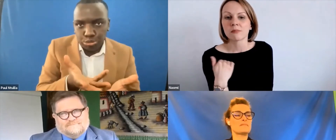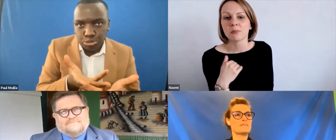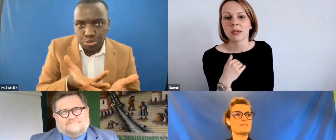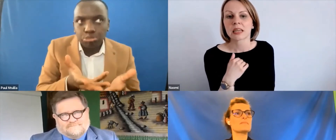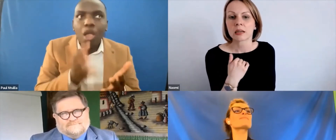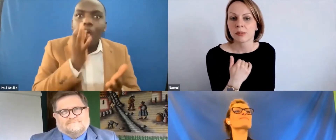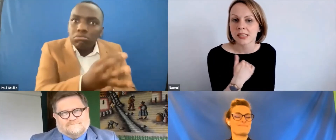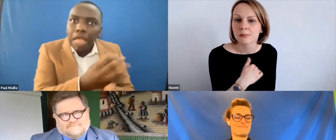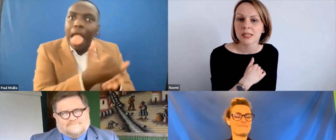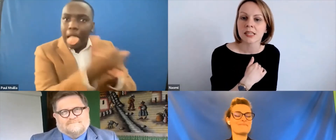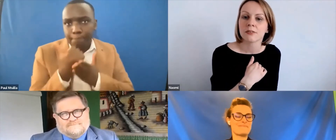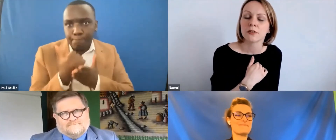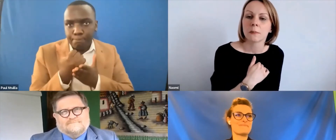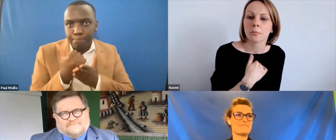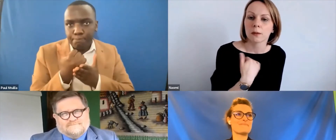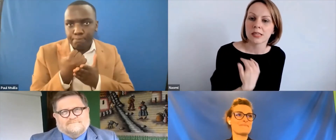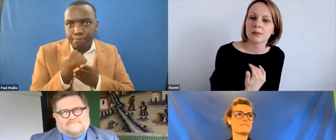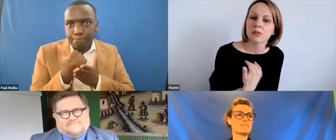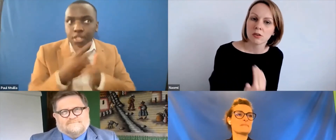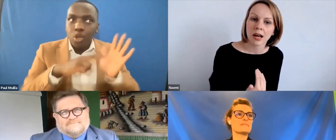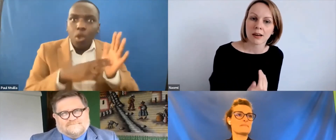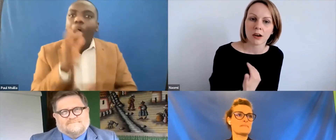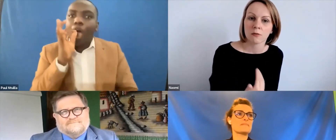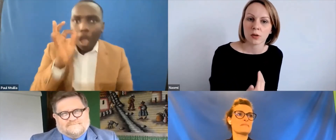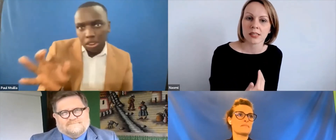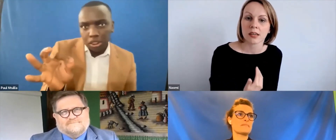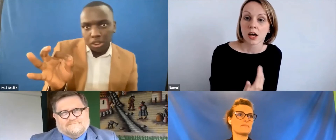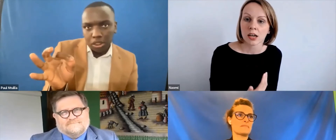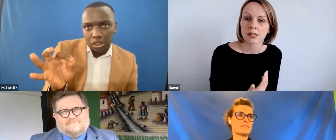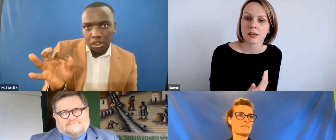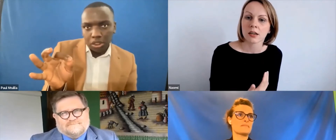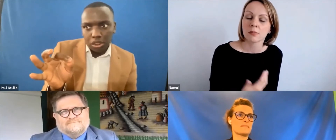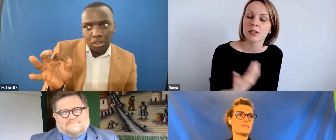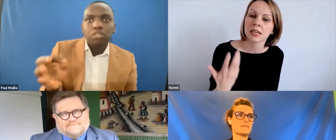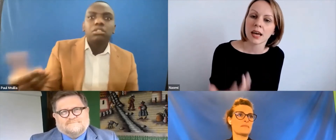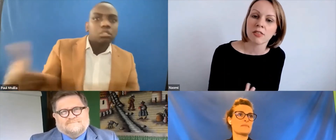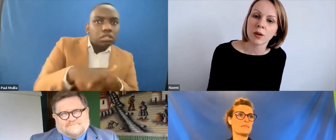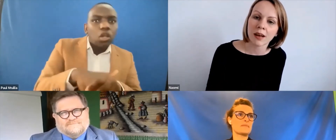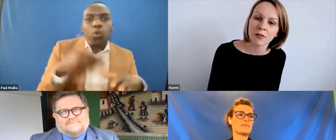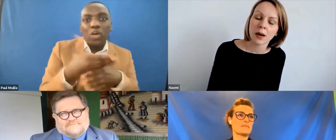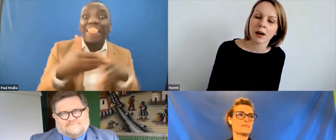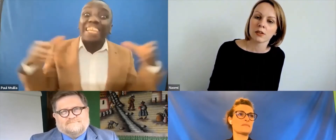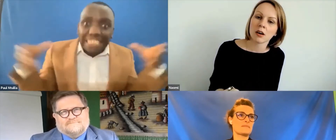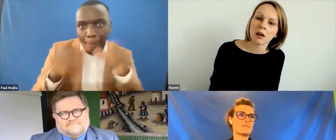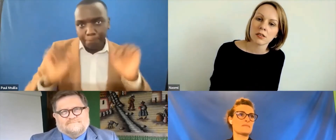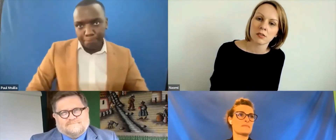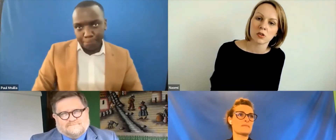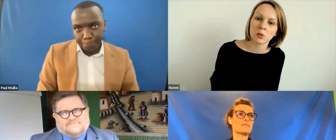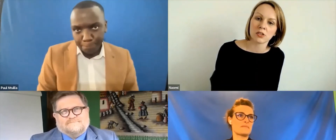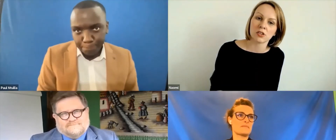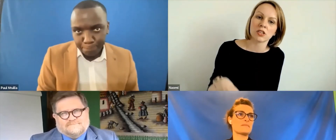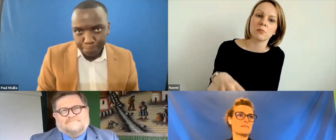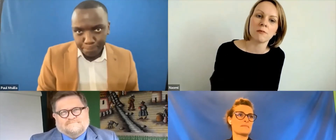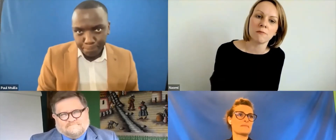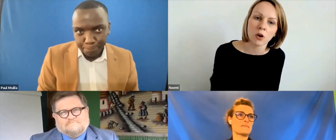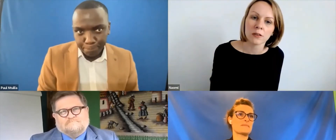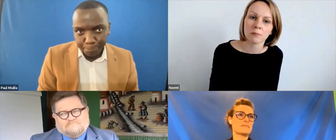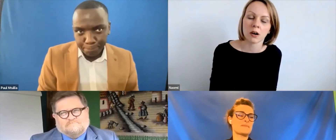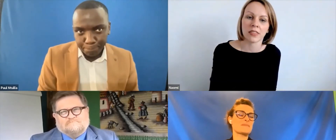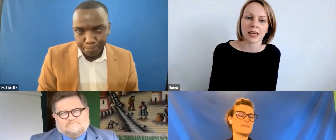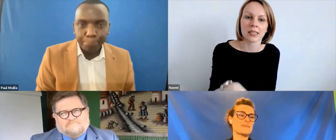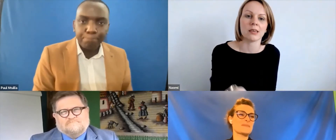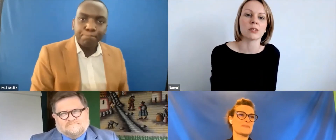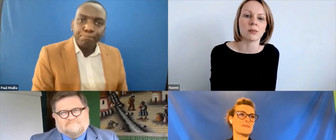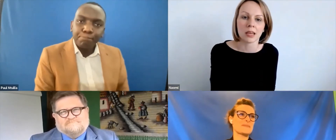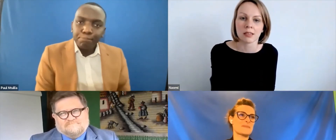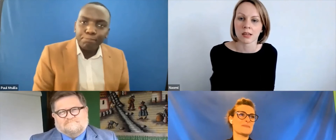seem to be a little bit submissive. We seem to not have our voice heard. But together we have the power to ask those questions, to be involved in part of